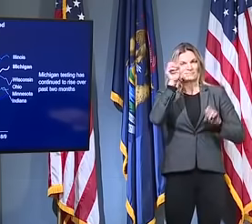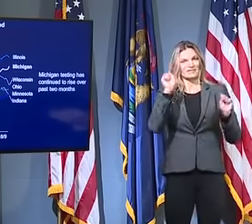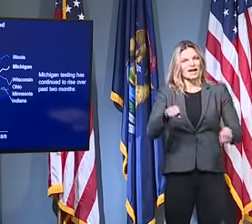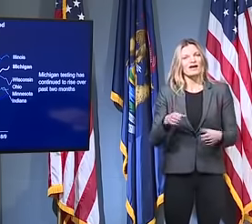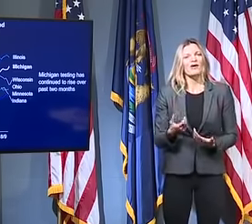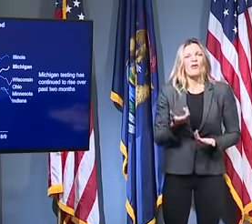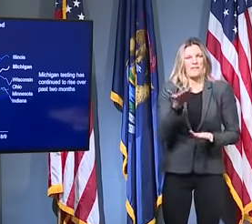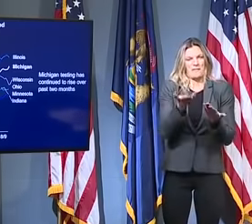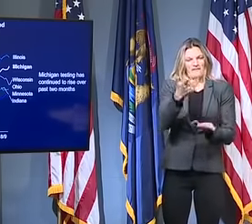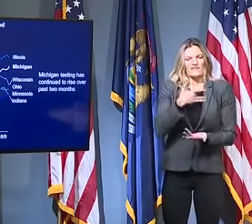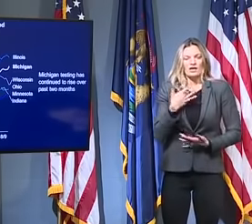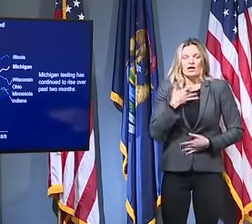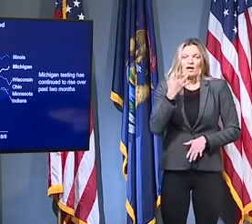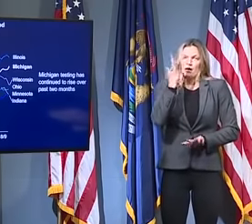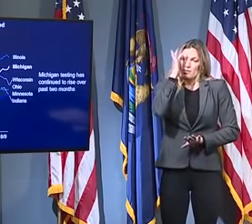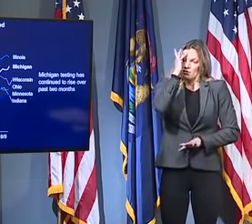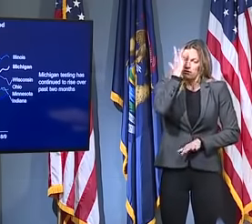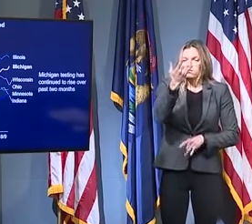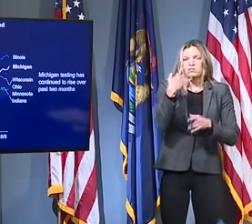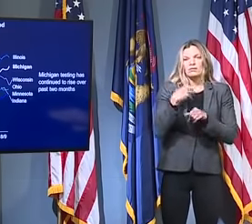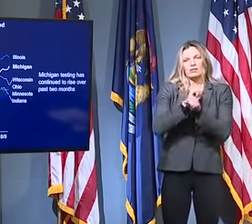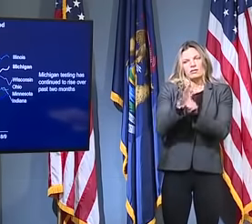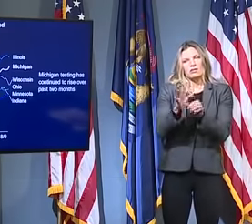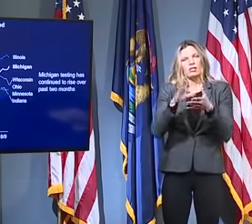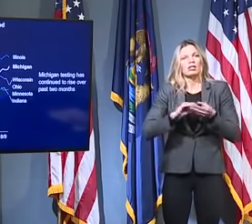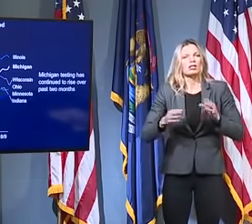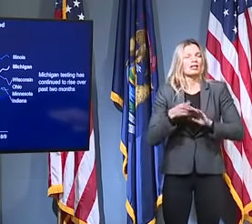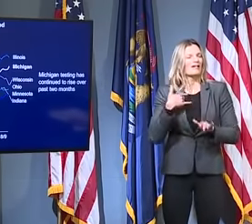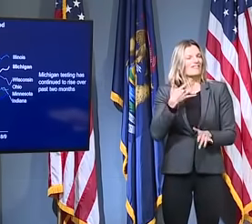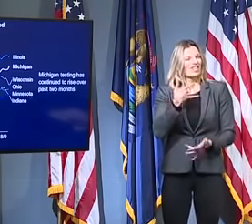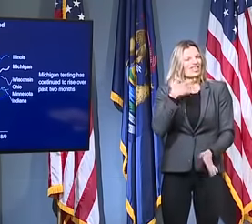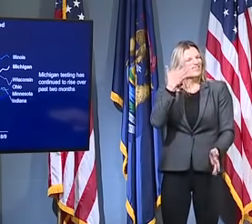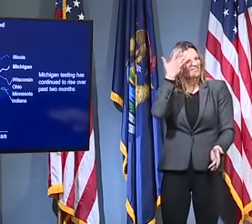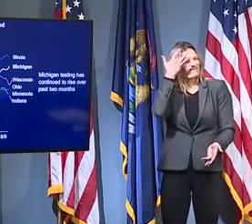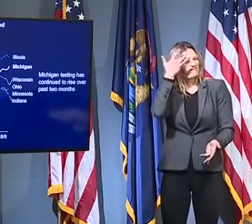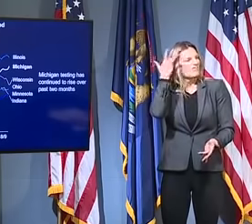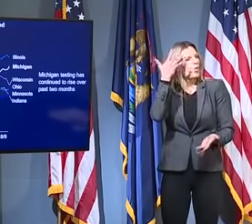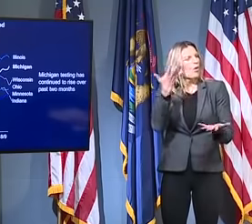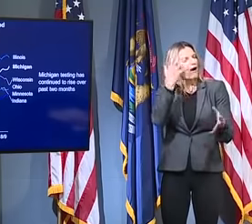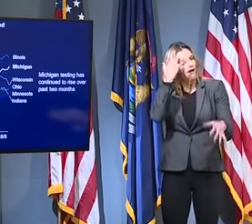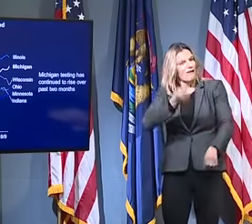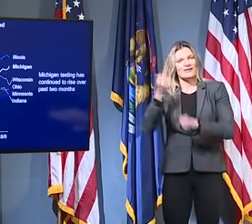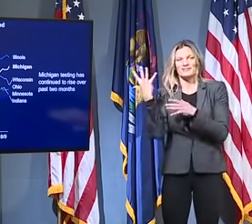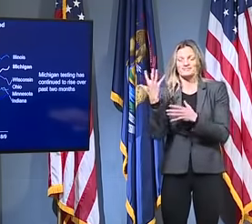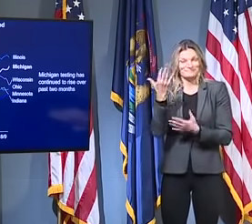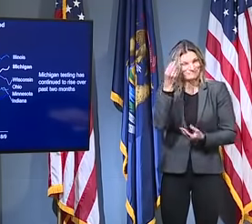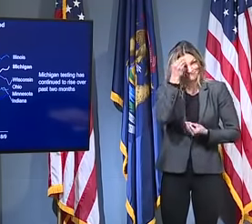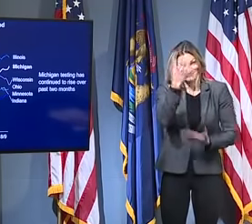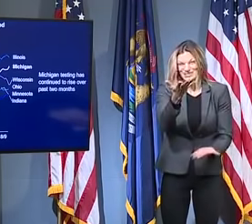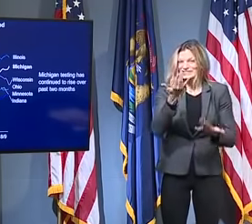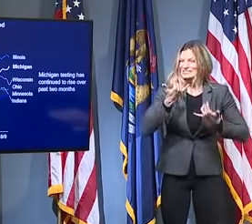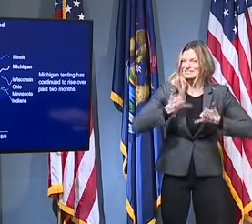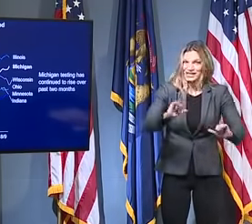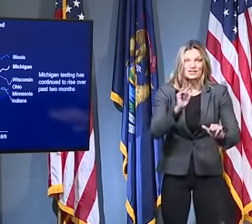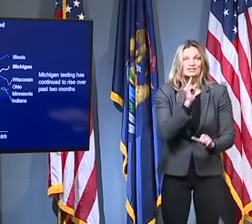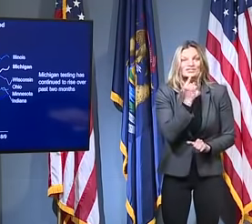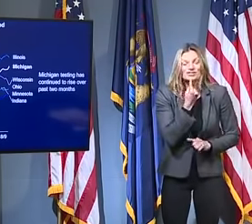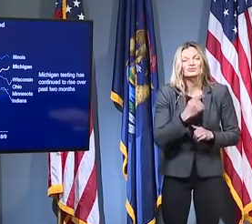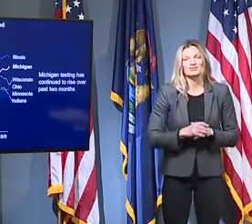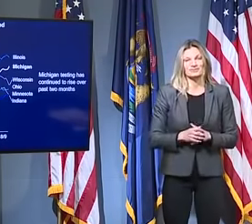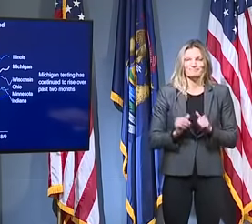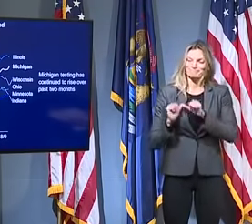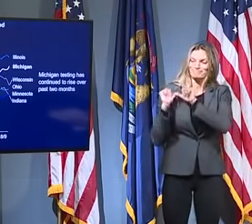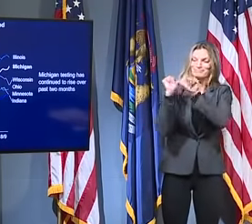it. The only way we can put a stop to this pandemic, an end to this pandemic, is to take it